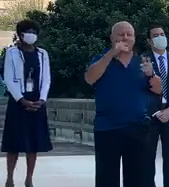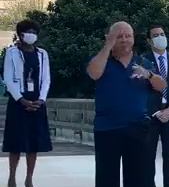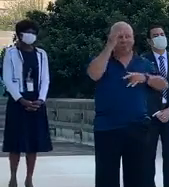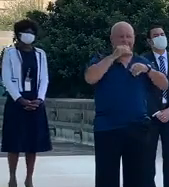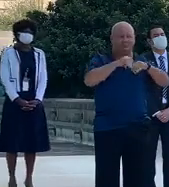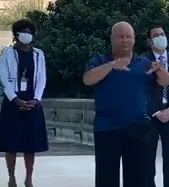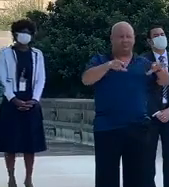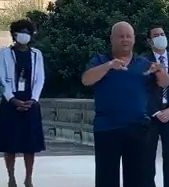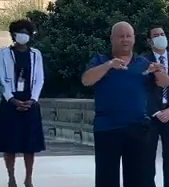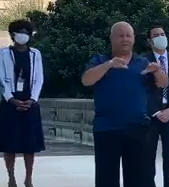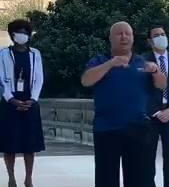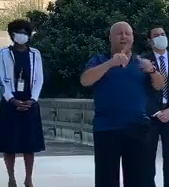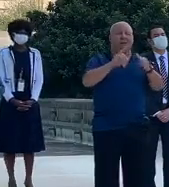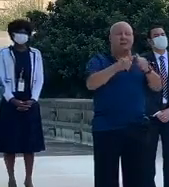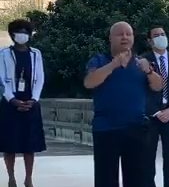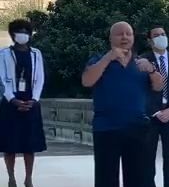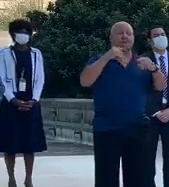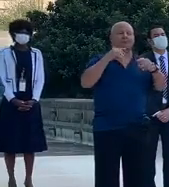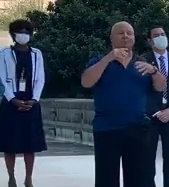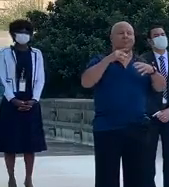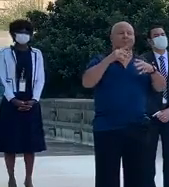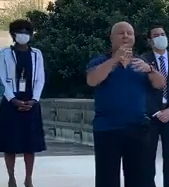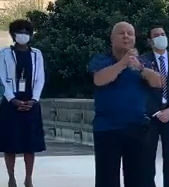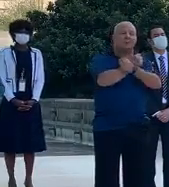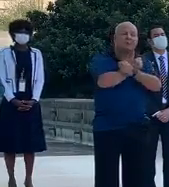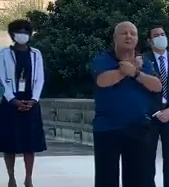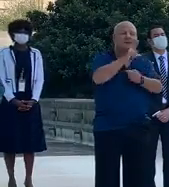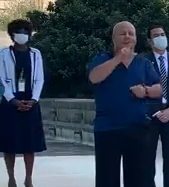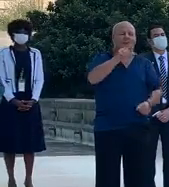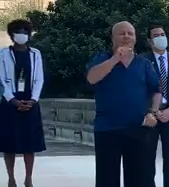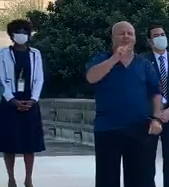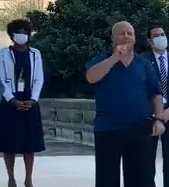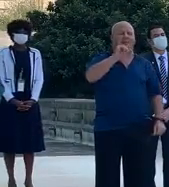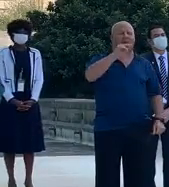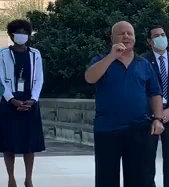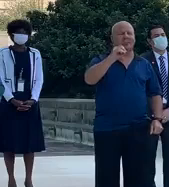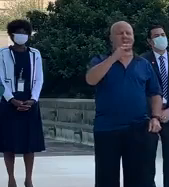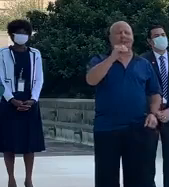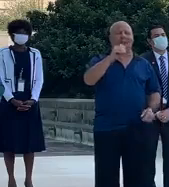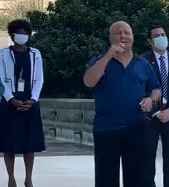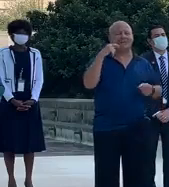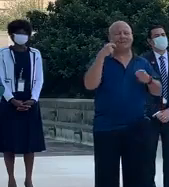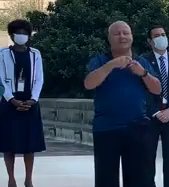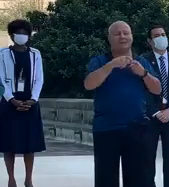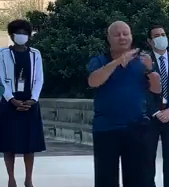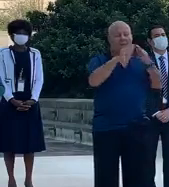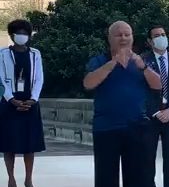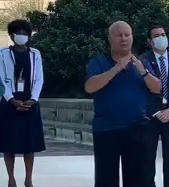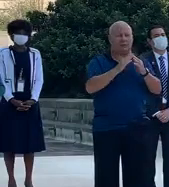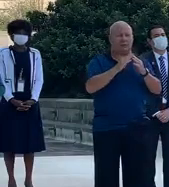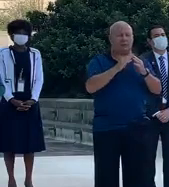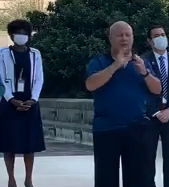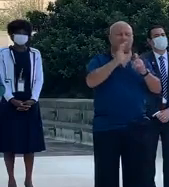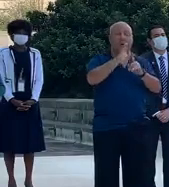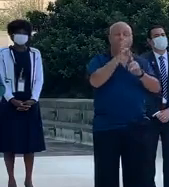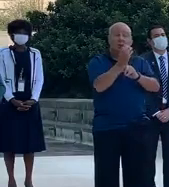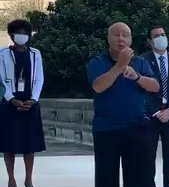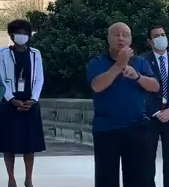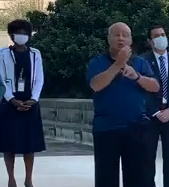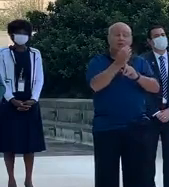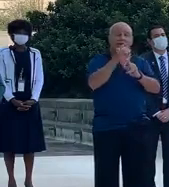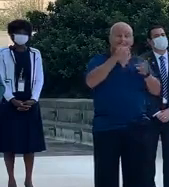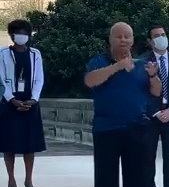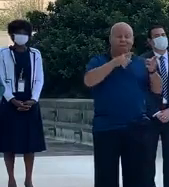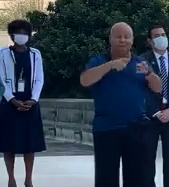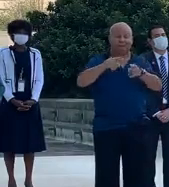Embrace the Culture embraced our Latino and Hispanic community. Now, we started this cultural series pre-COVID, but we knew